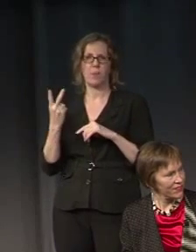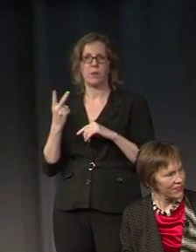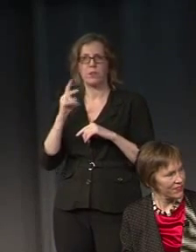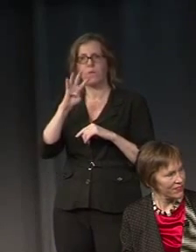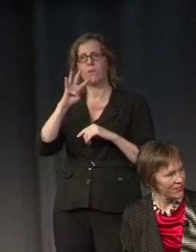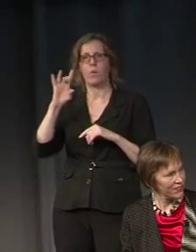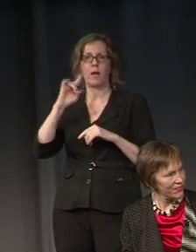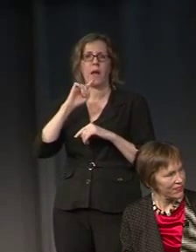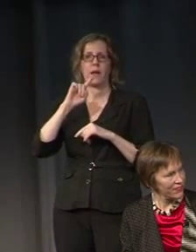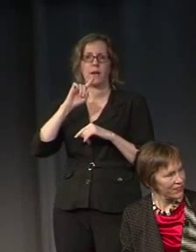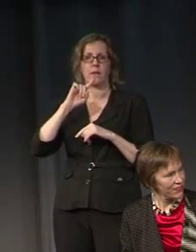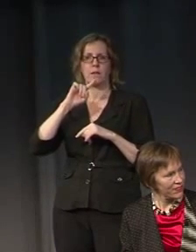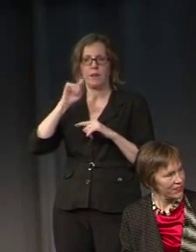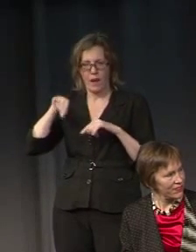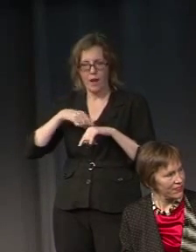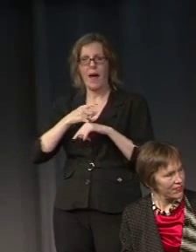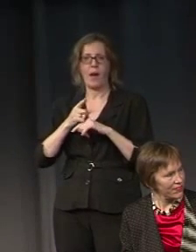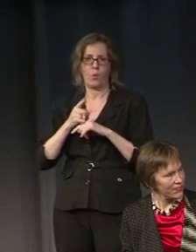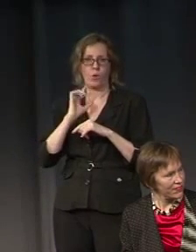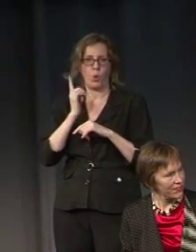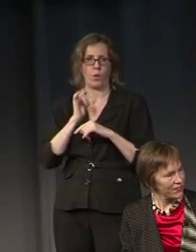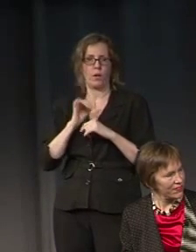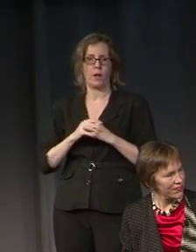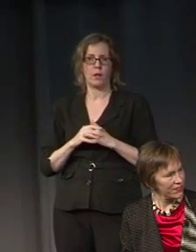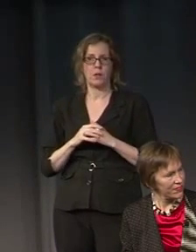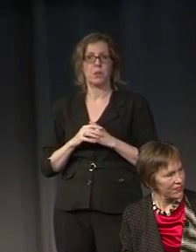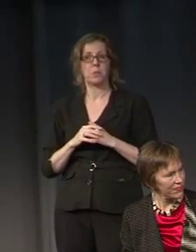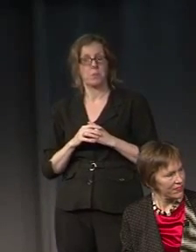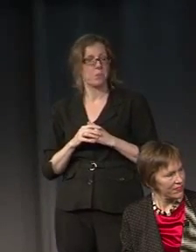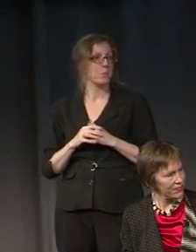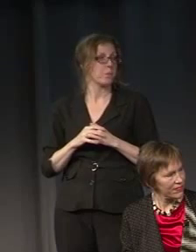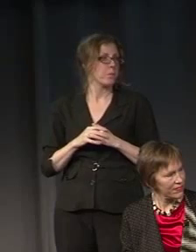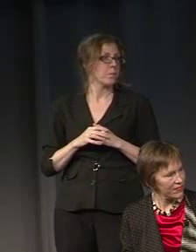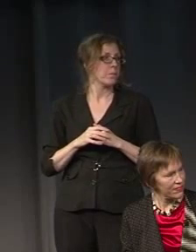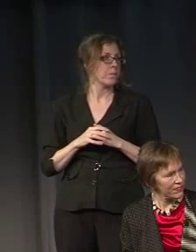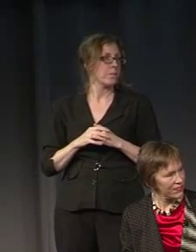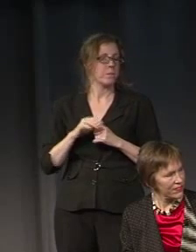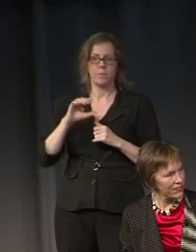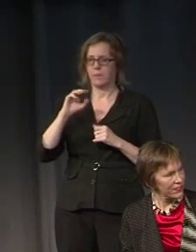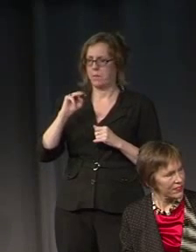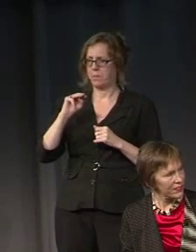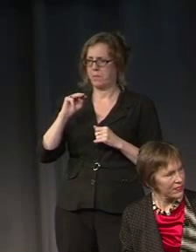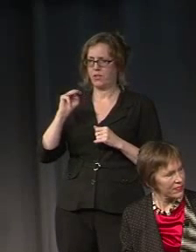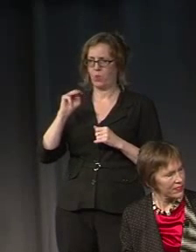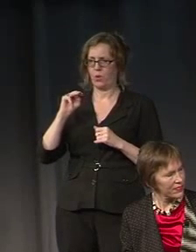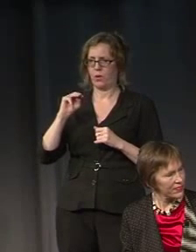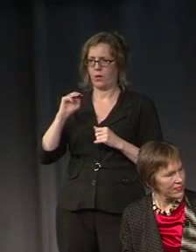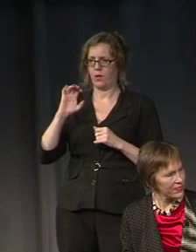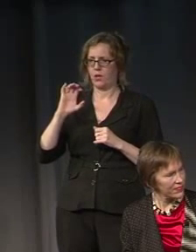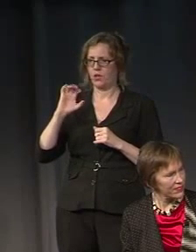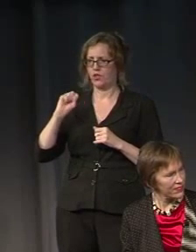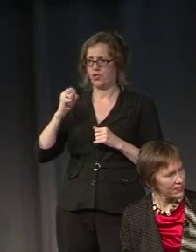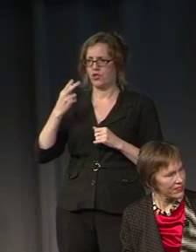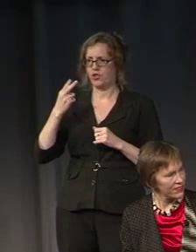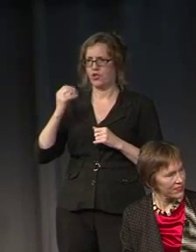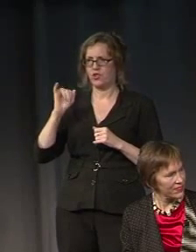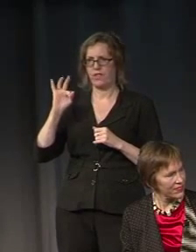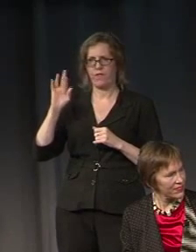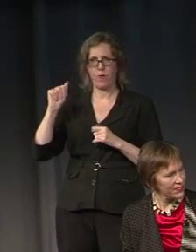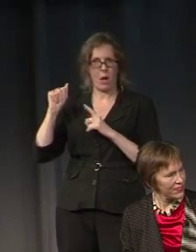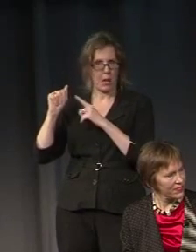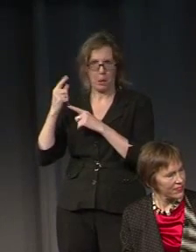sleep-wake cycle. And Mitchell Sifra, I think I'm saying his name right, conducted this experiment